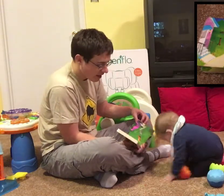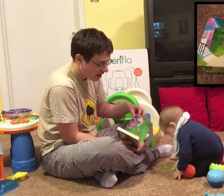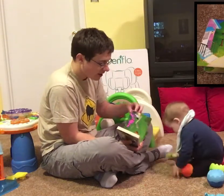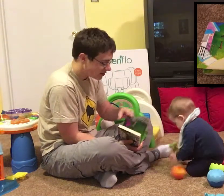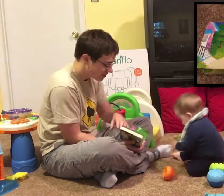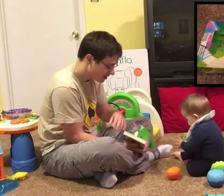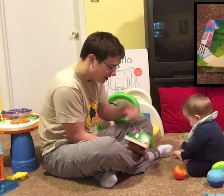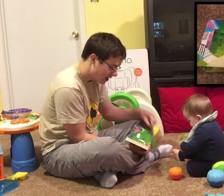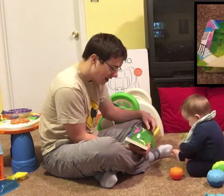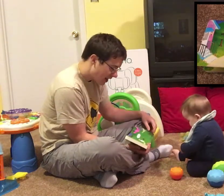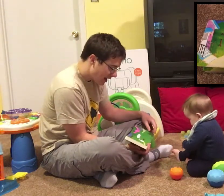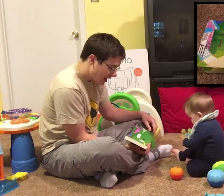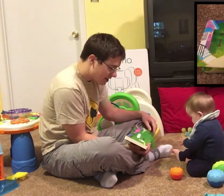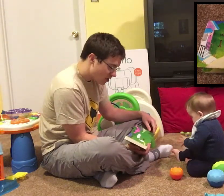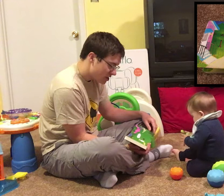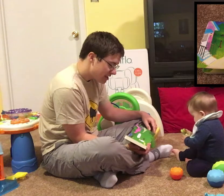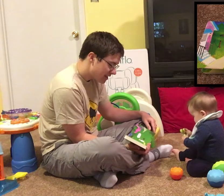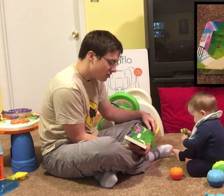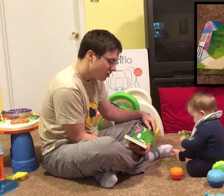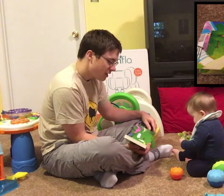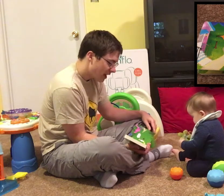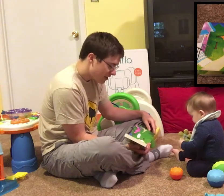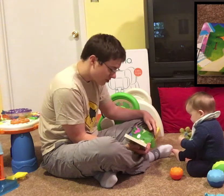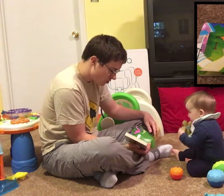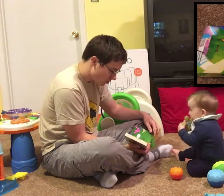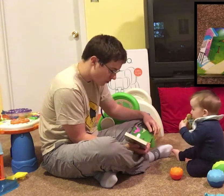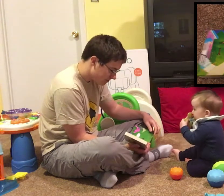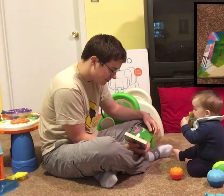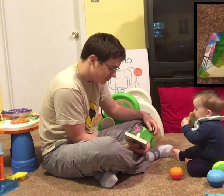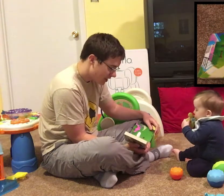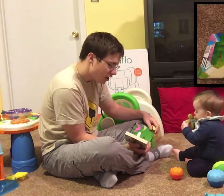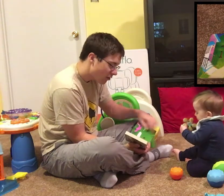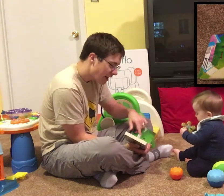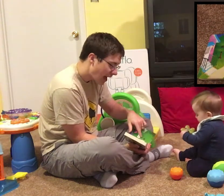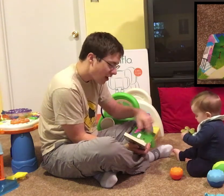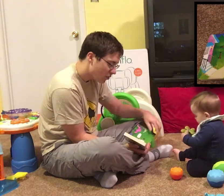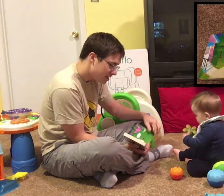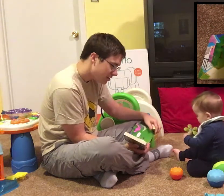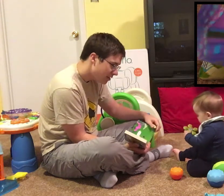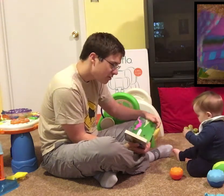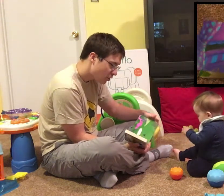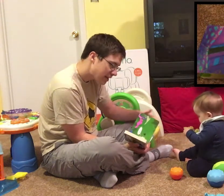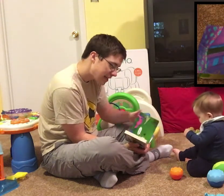Yeah. And so she says, good night, zoo. And the gorilla helped. He was holding the